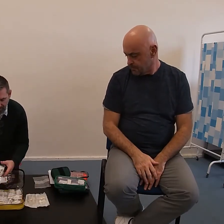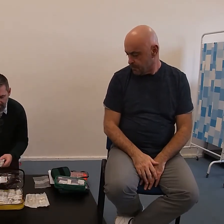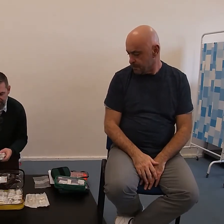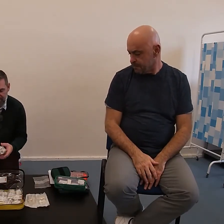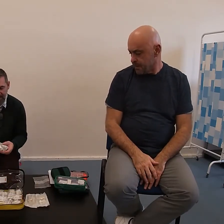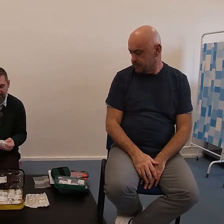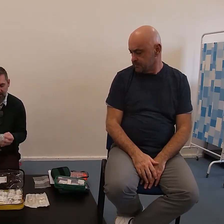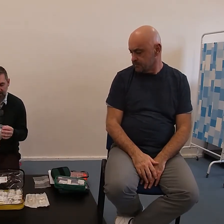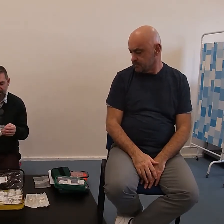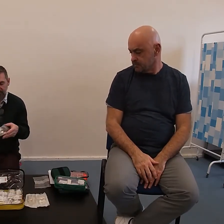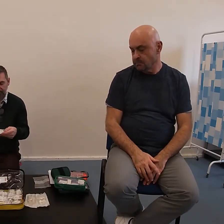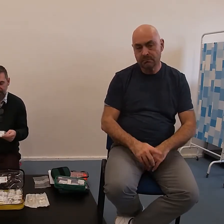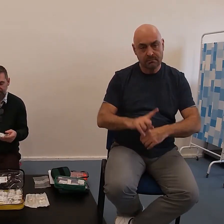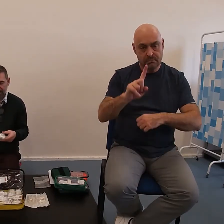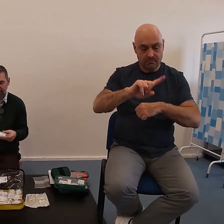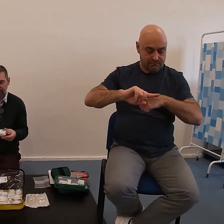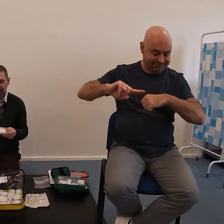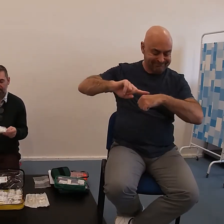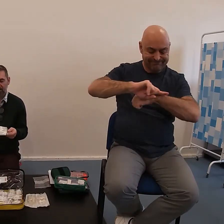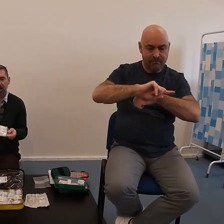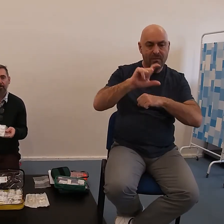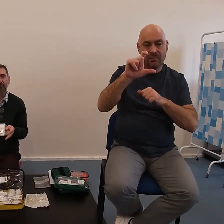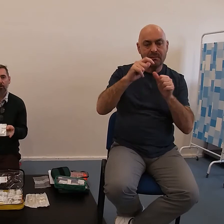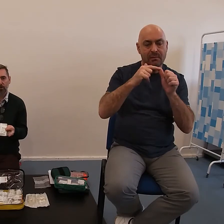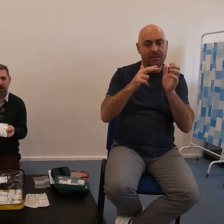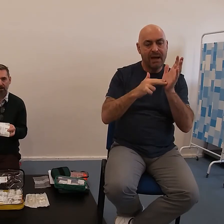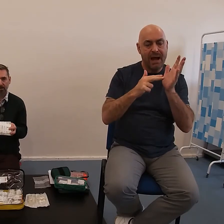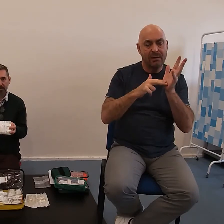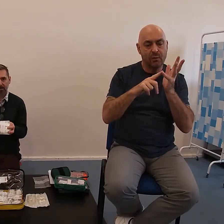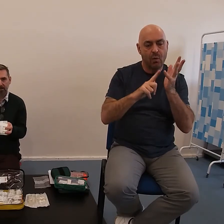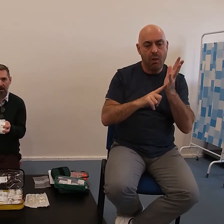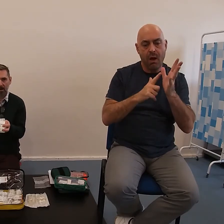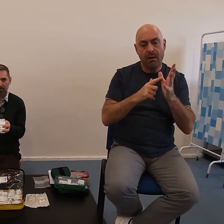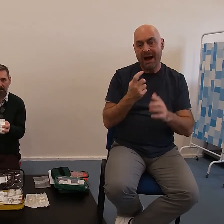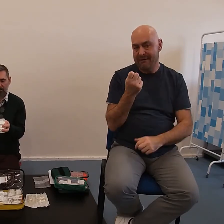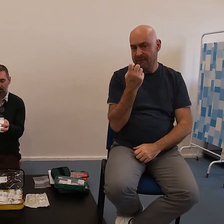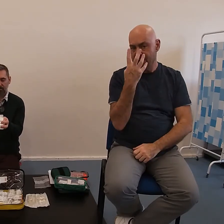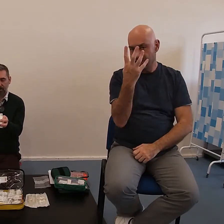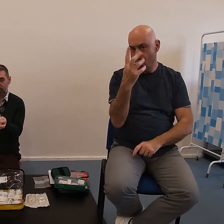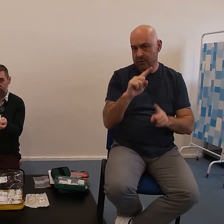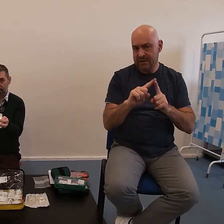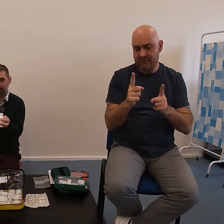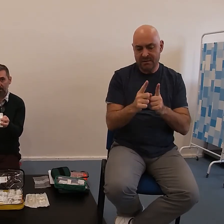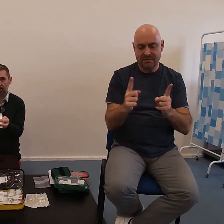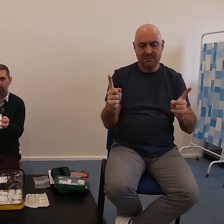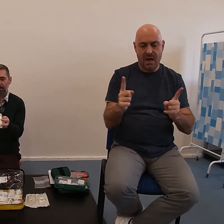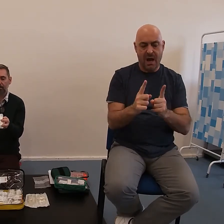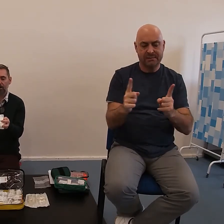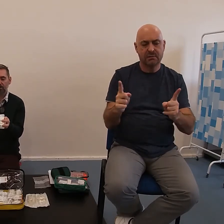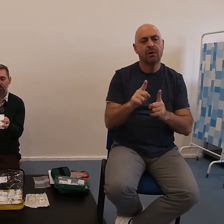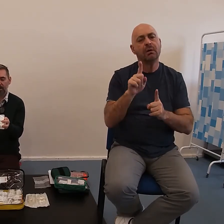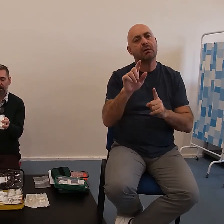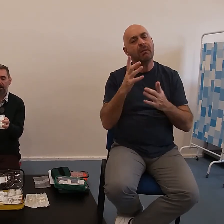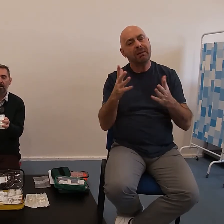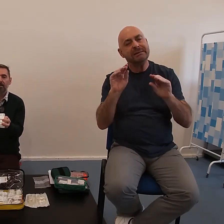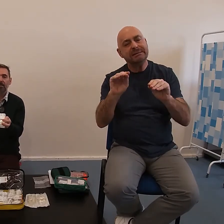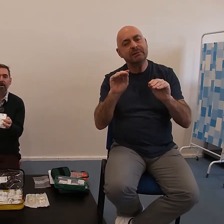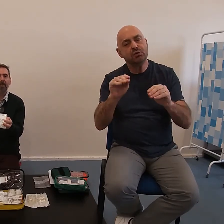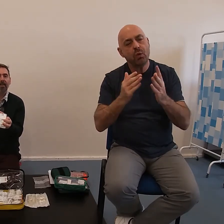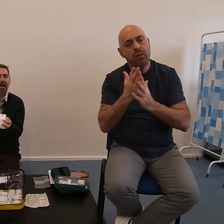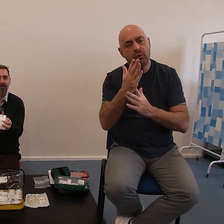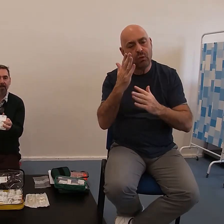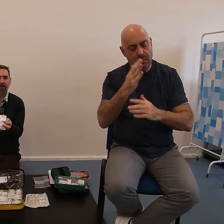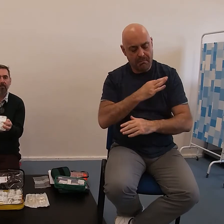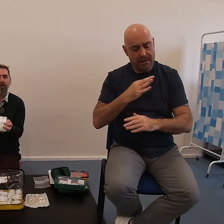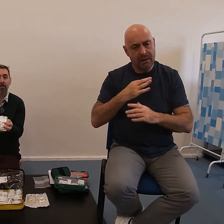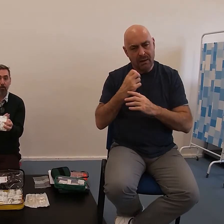We have the cannulas. Now, cannulas come in 4 sizes, as you've been taught in your medical emergency training. The bigger